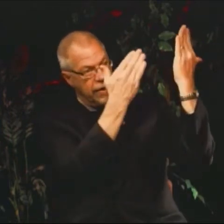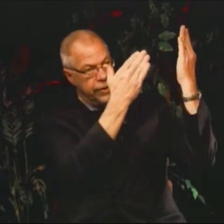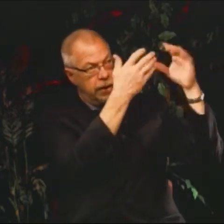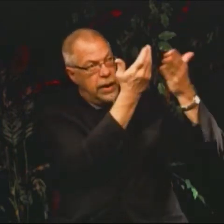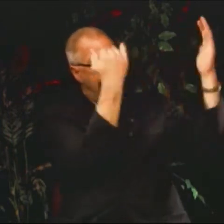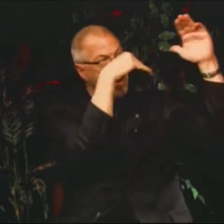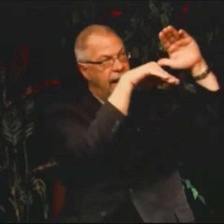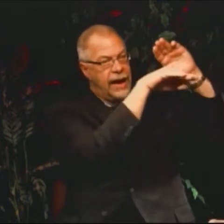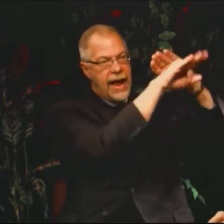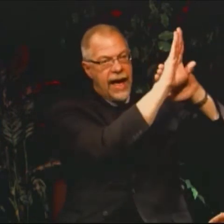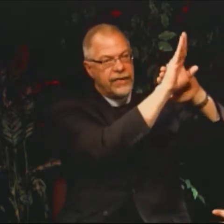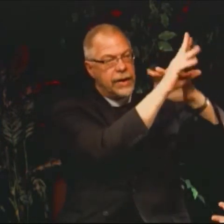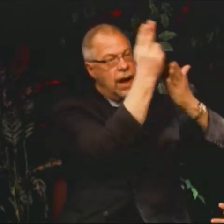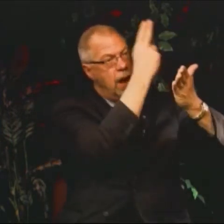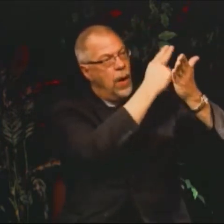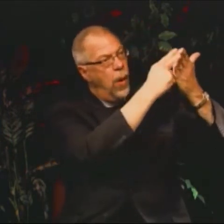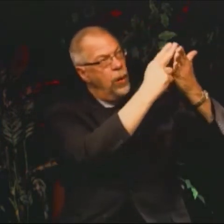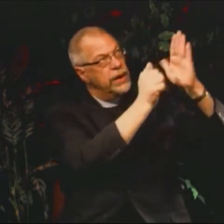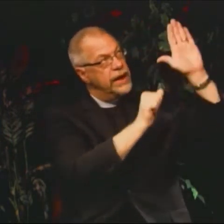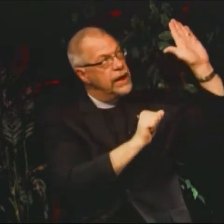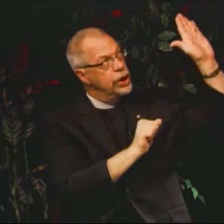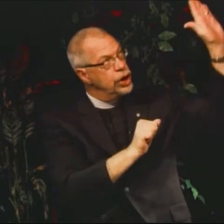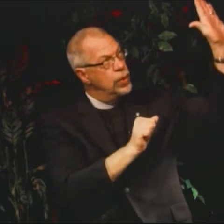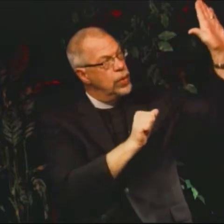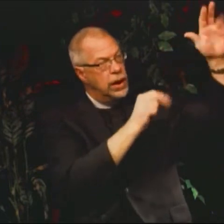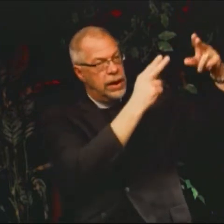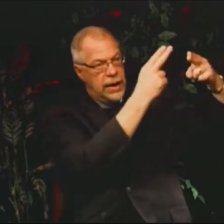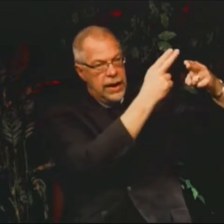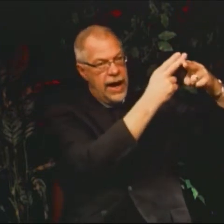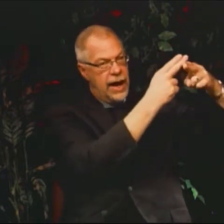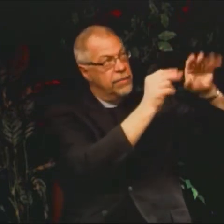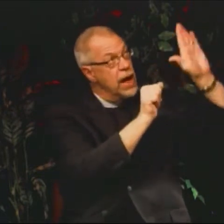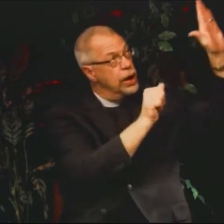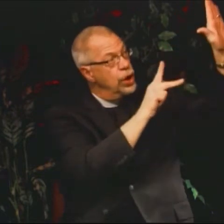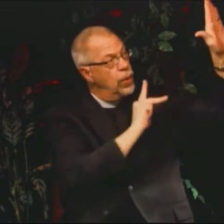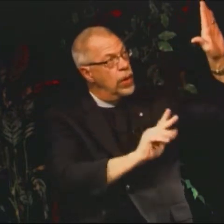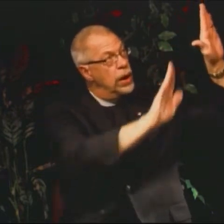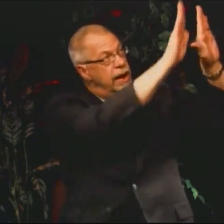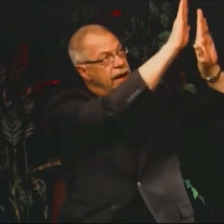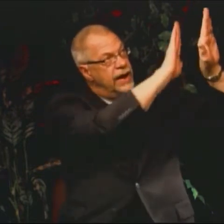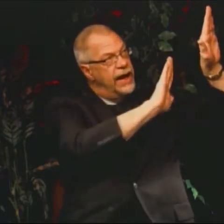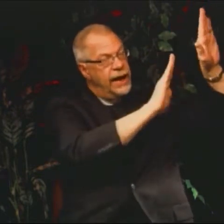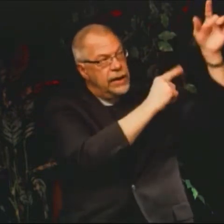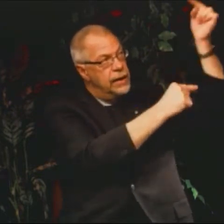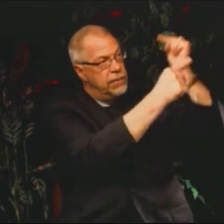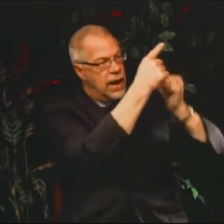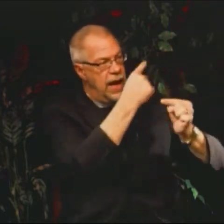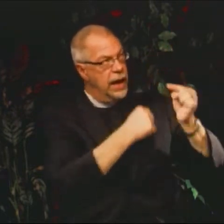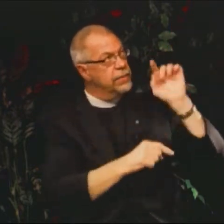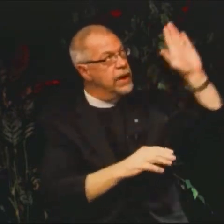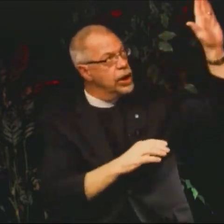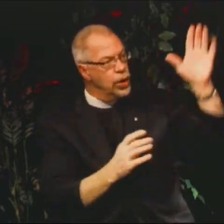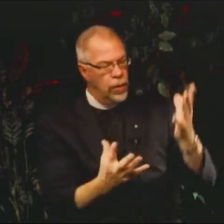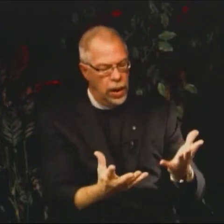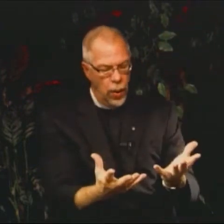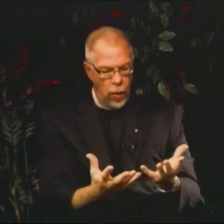Father in heaven, holy your name. Your kingdom come, your